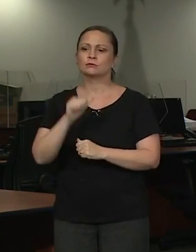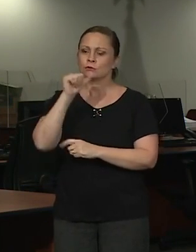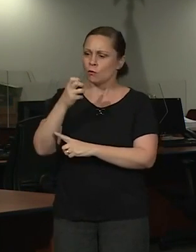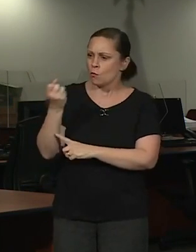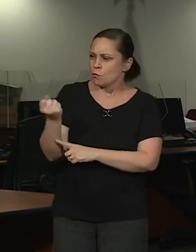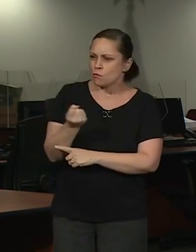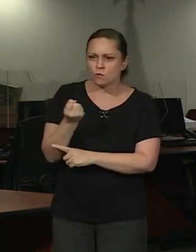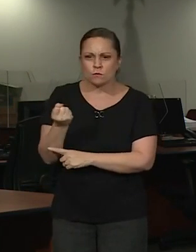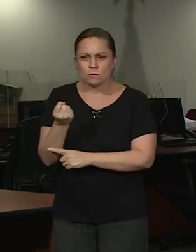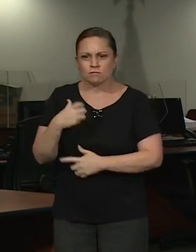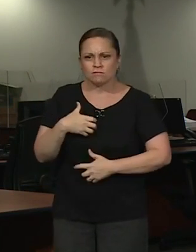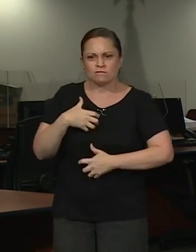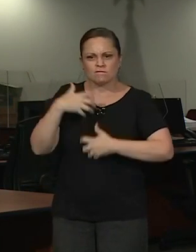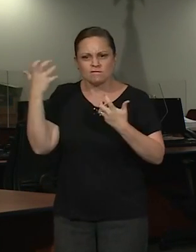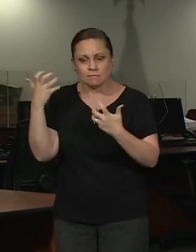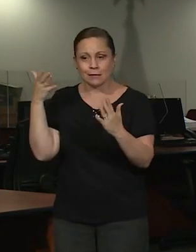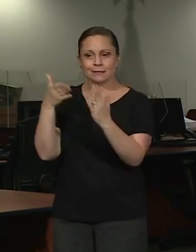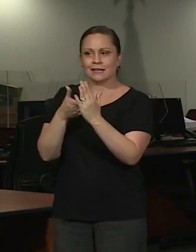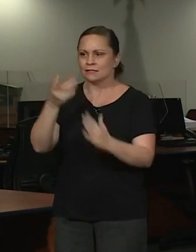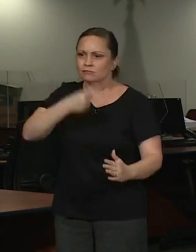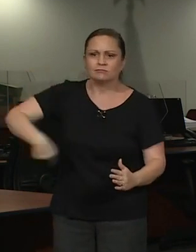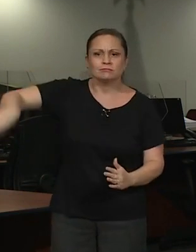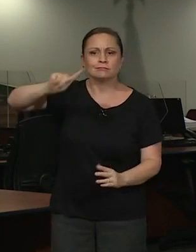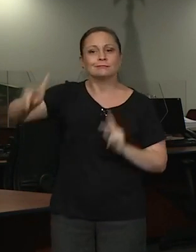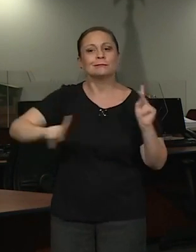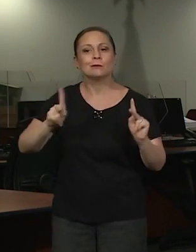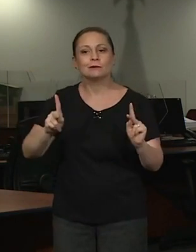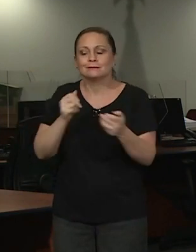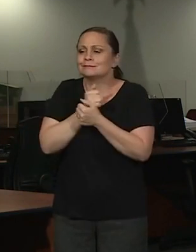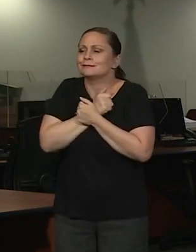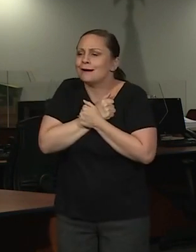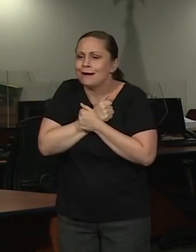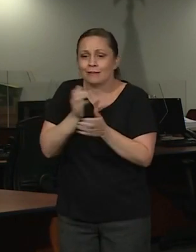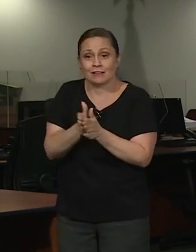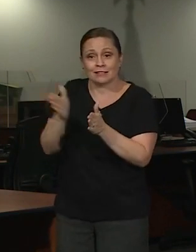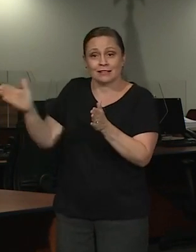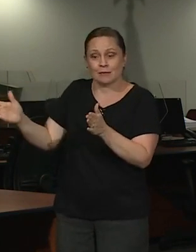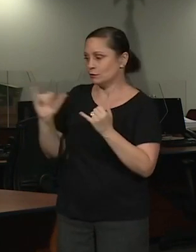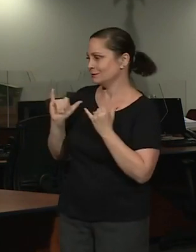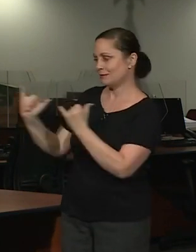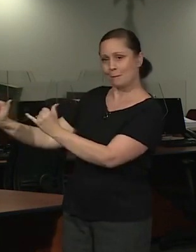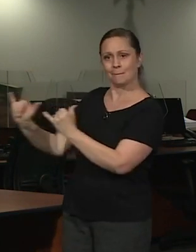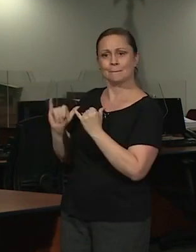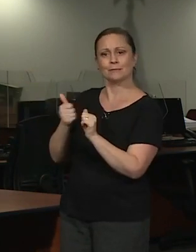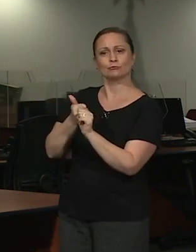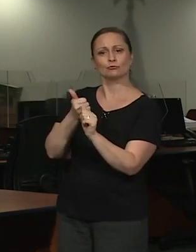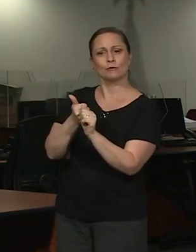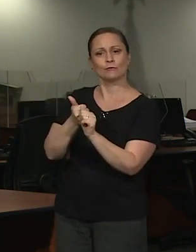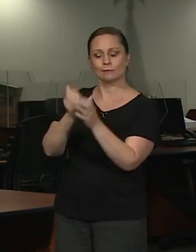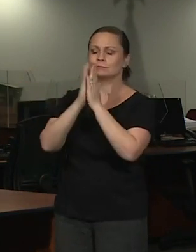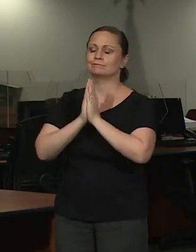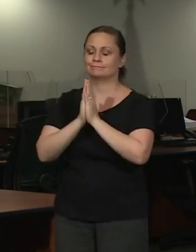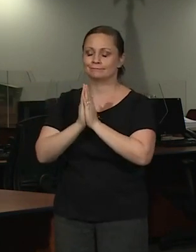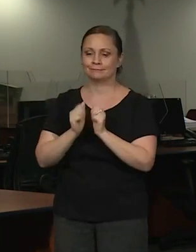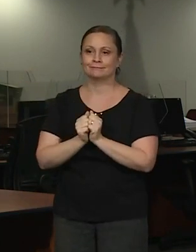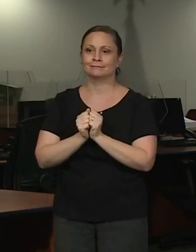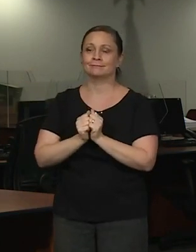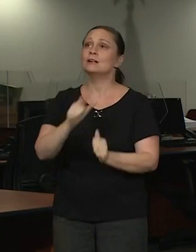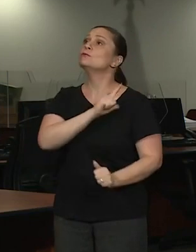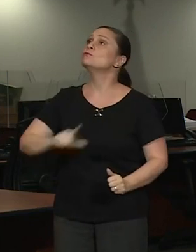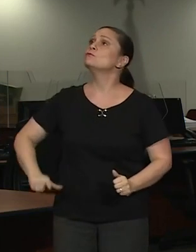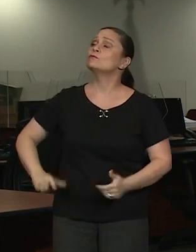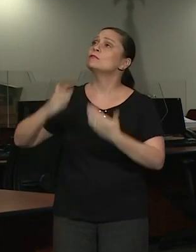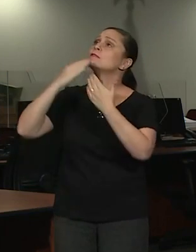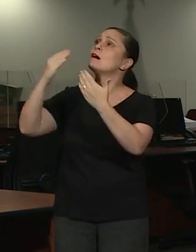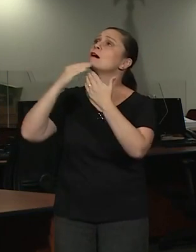against anyone among your people, but love your neighbor as yourself." If you would, please pray with me. Gracious Lord, we thank you